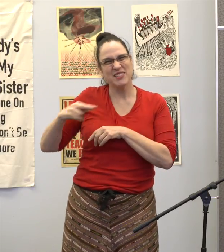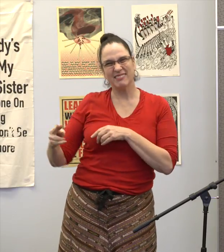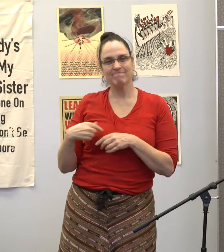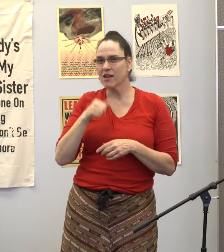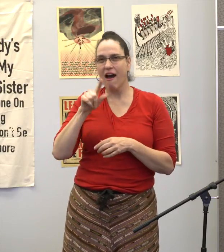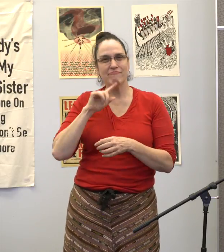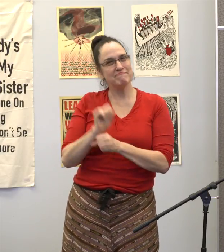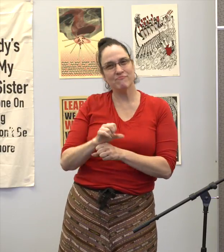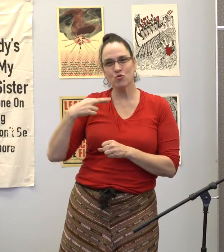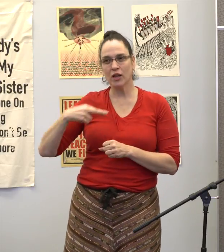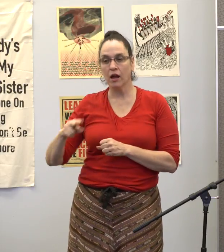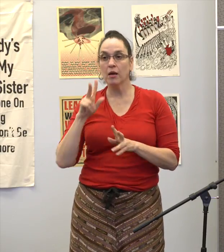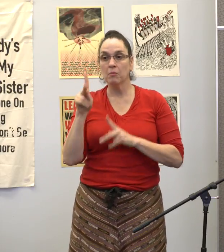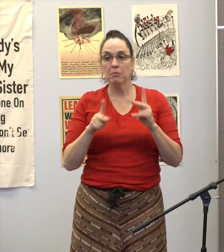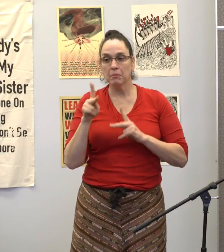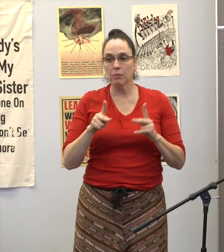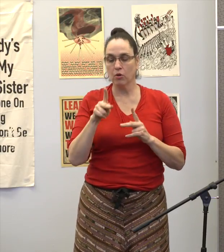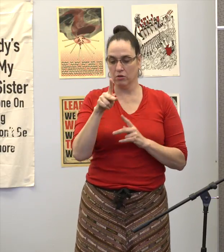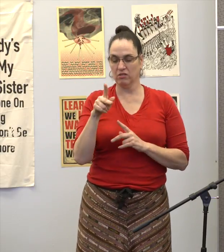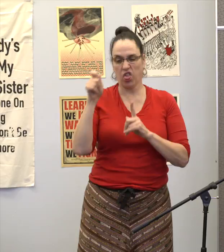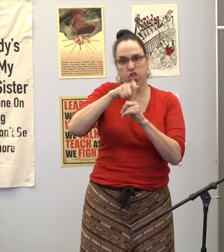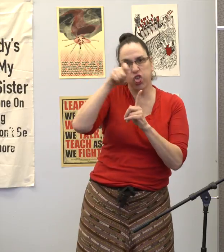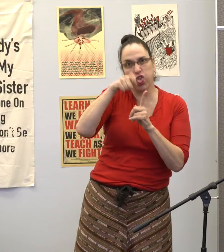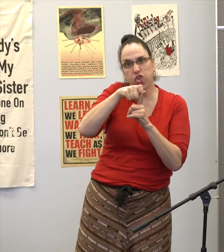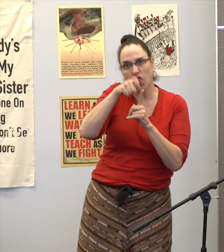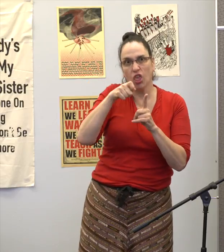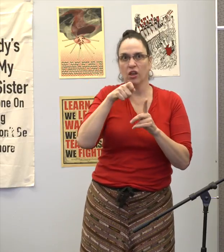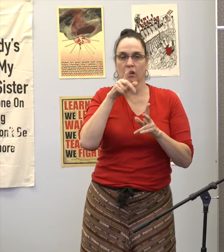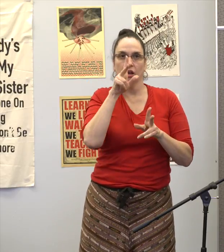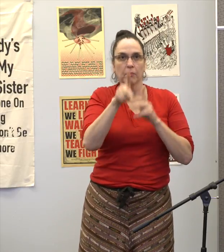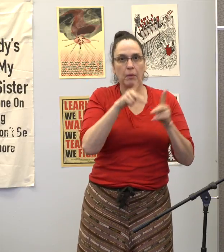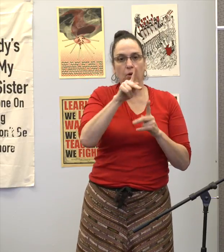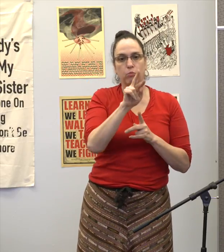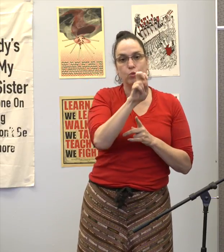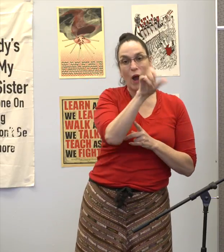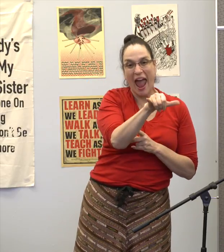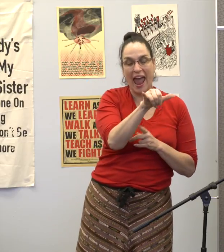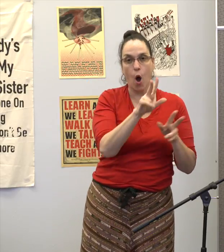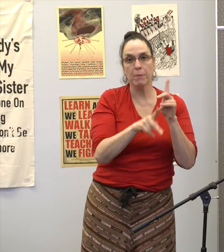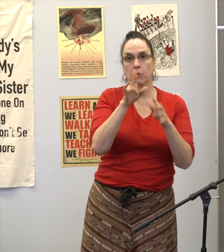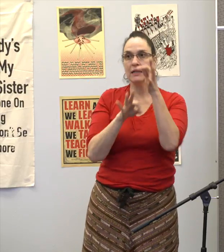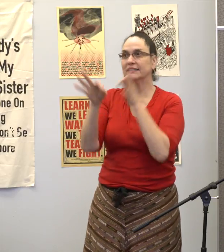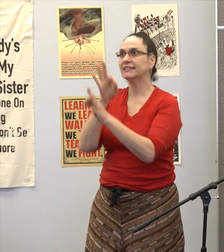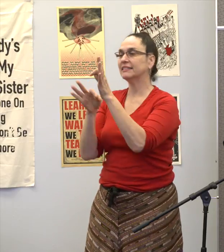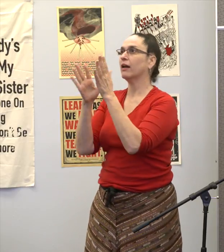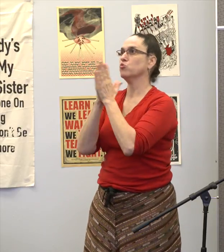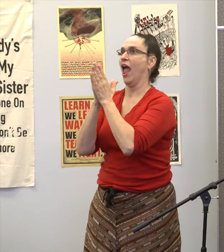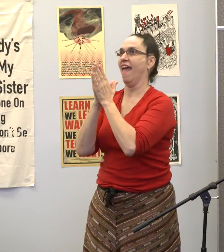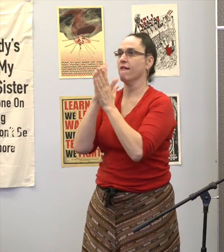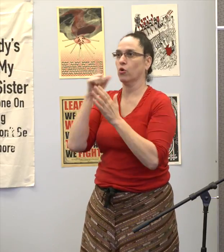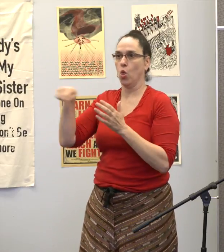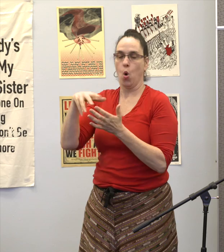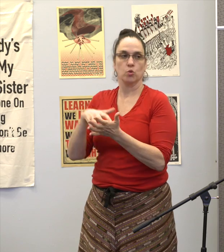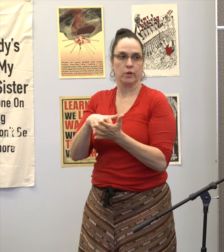pray, P-R-A-Y, for politicians while they are praying, P-R-E-Y-I-N-G, on the poor and the vulnerable, but then we